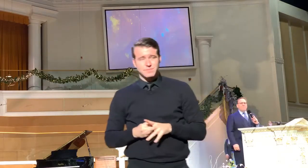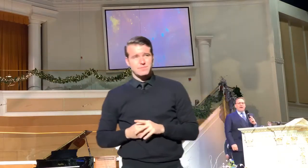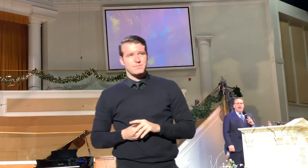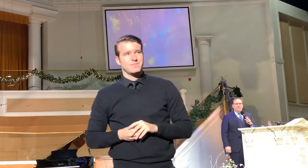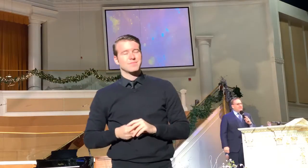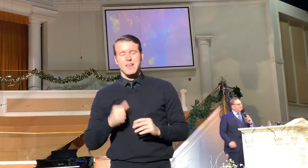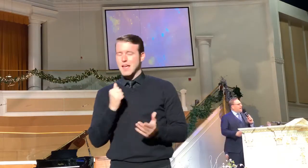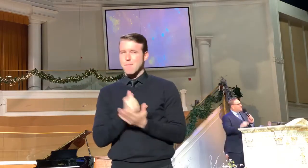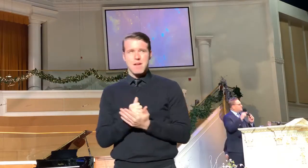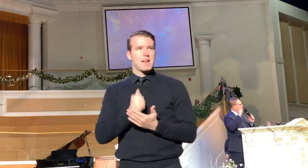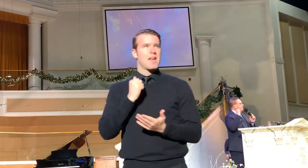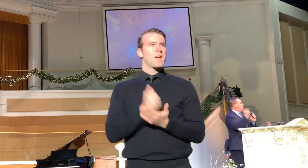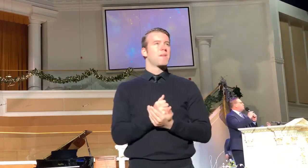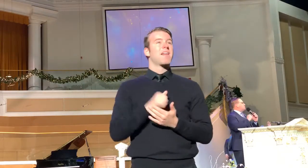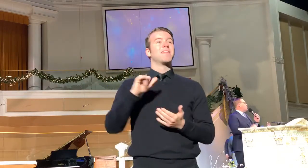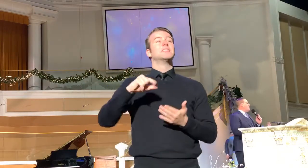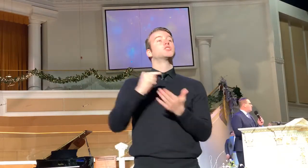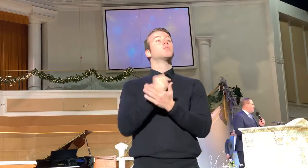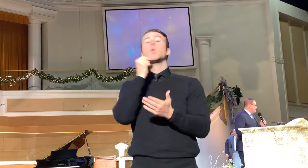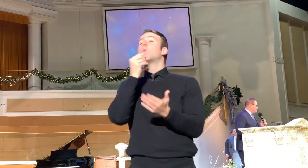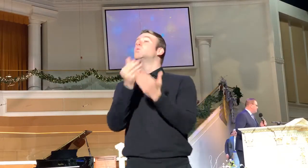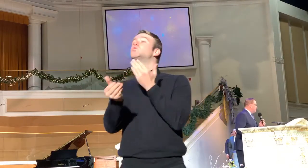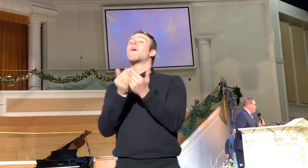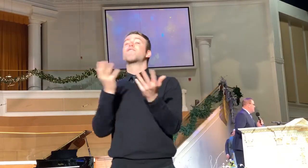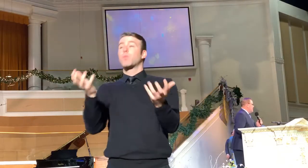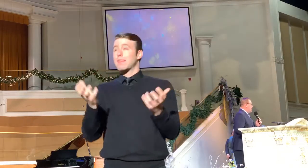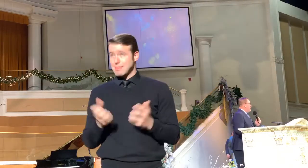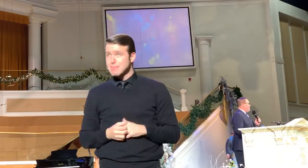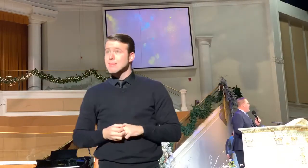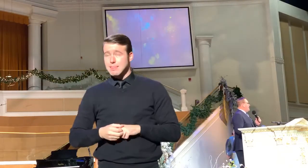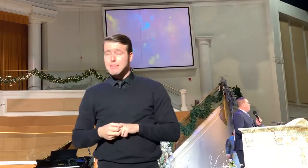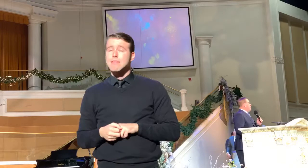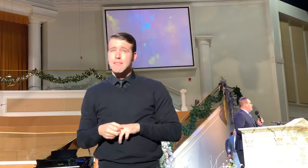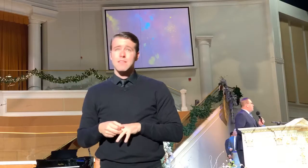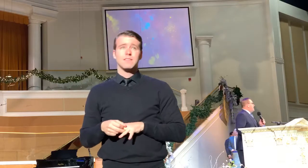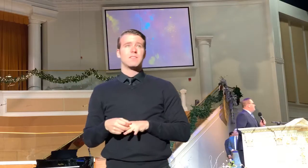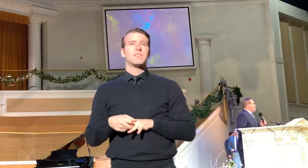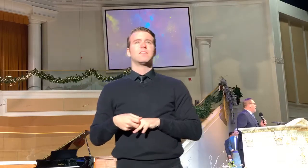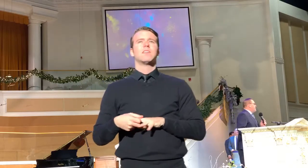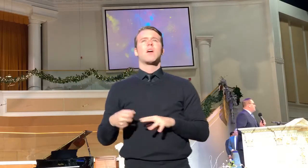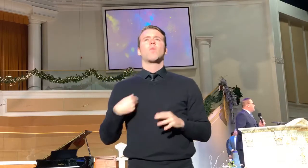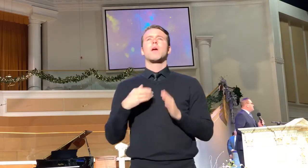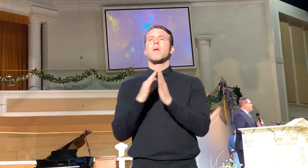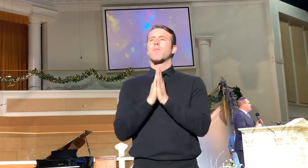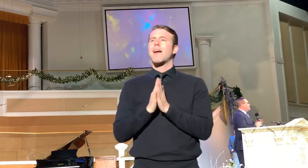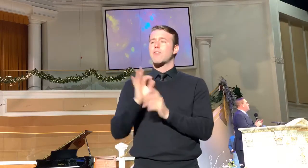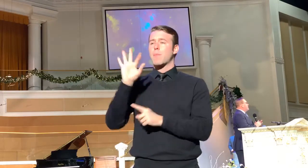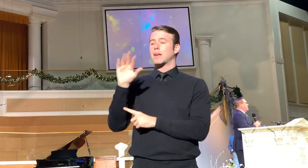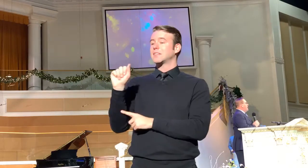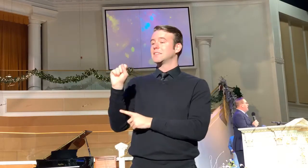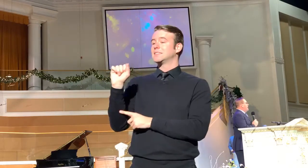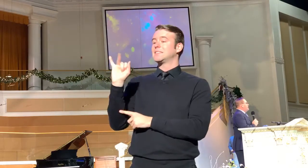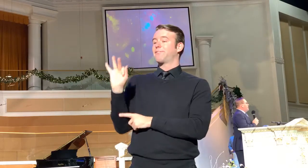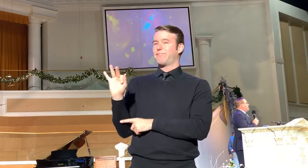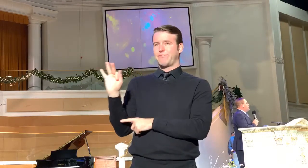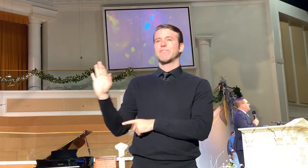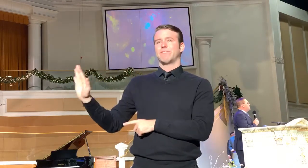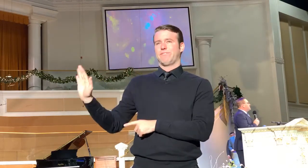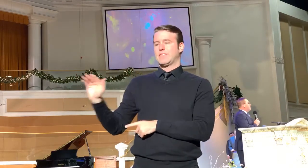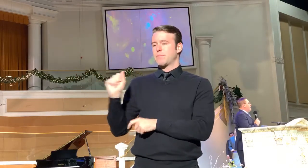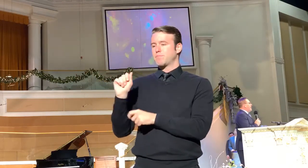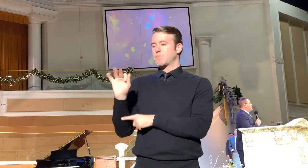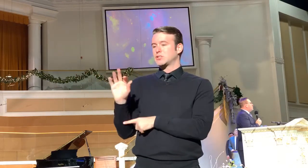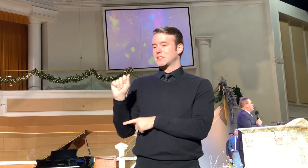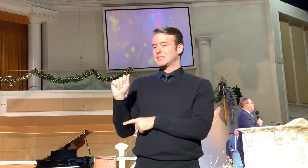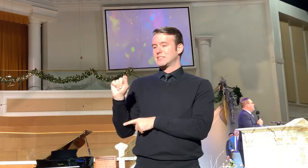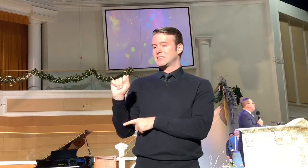Amen. Amen. This gospel's for whosoever will. Amen. And we are praying for Pastor Asif. And you